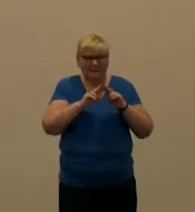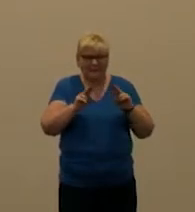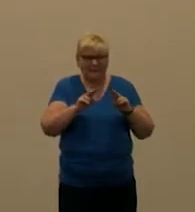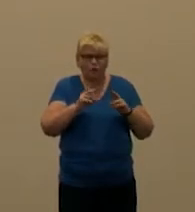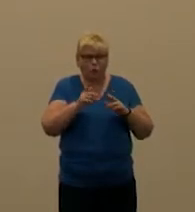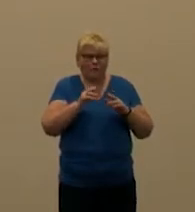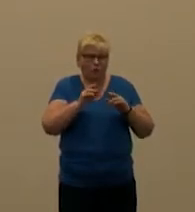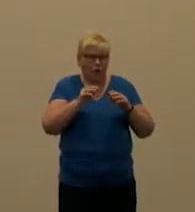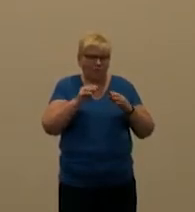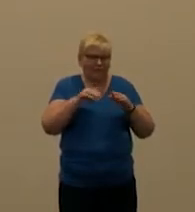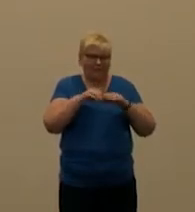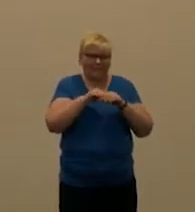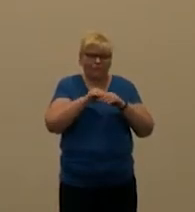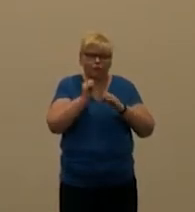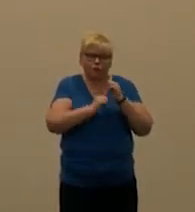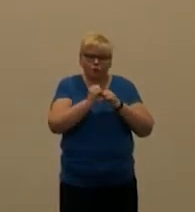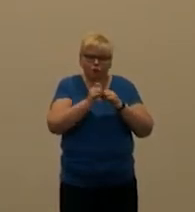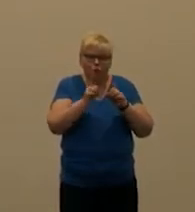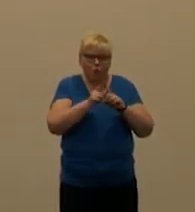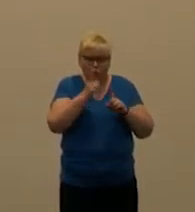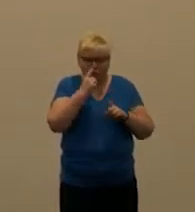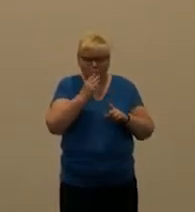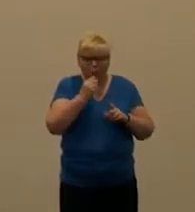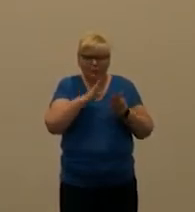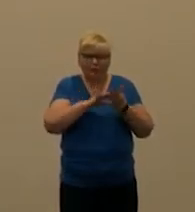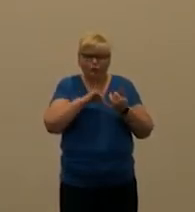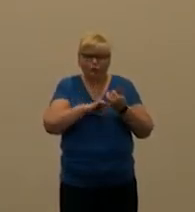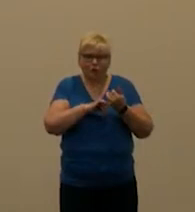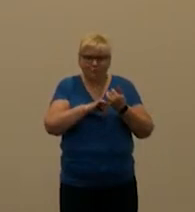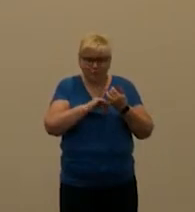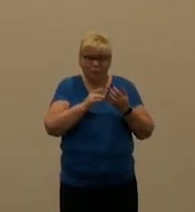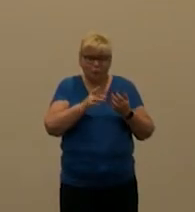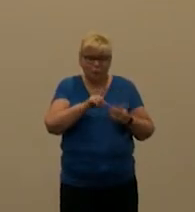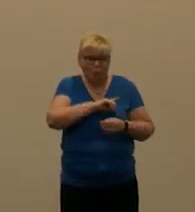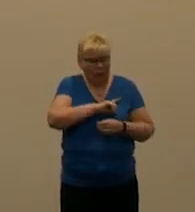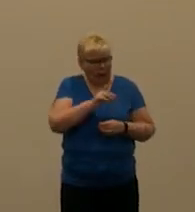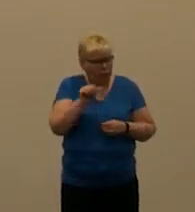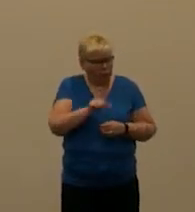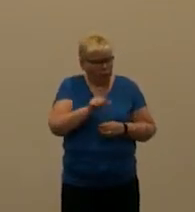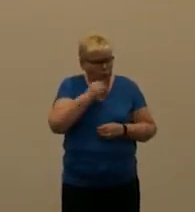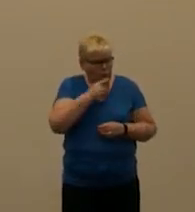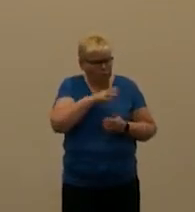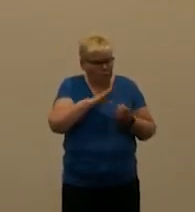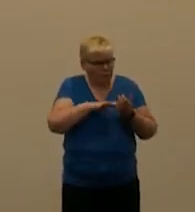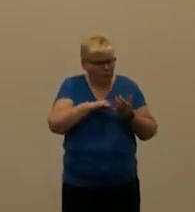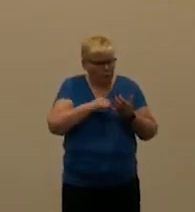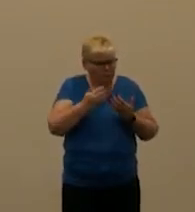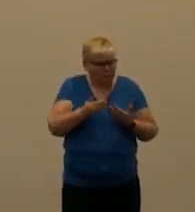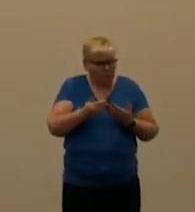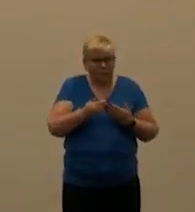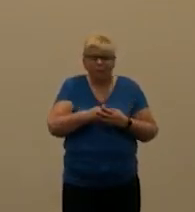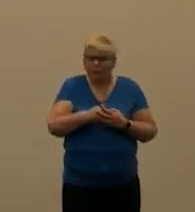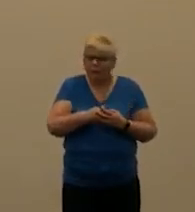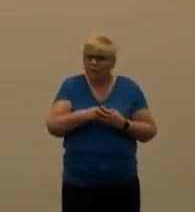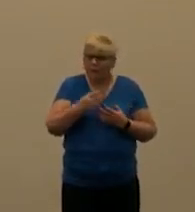for infrastructure service. And you can also implement Microsoft peering. Why should you use Microsoft peering? So let's